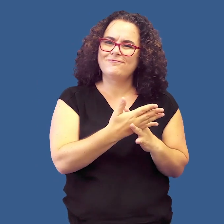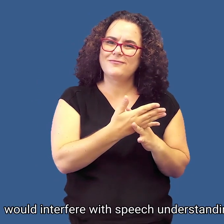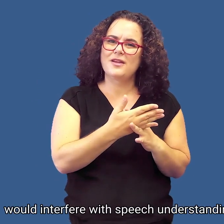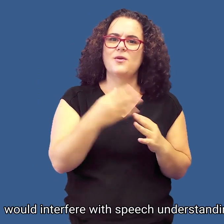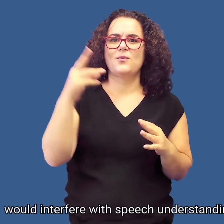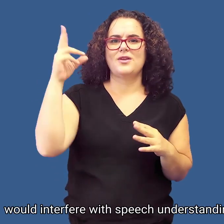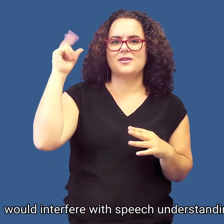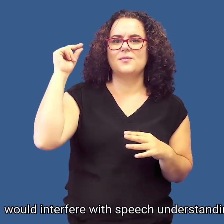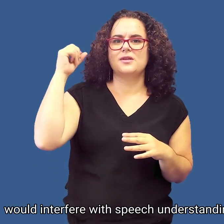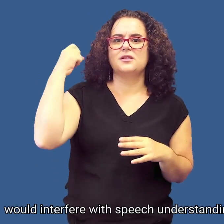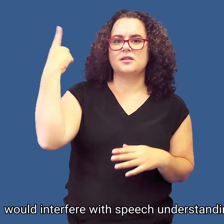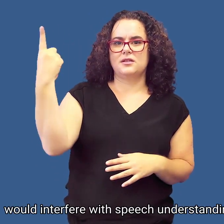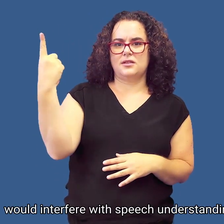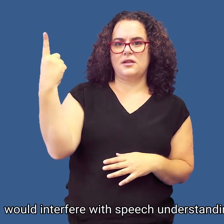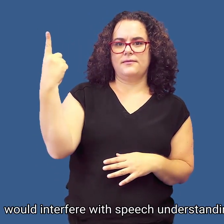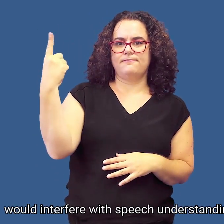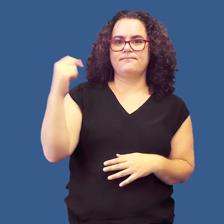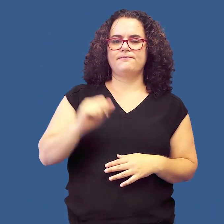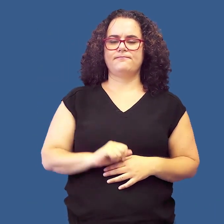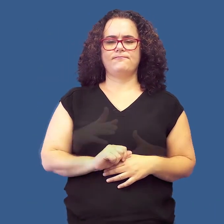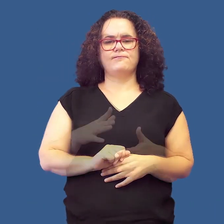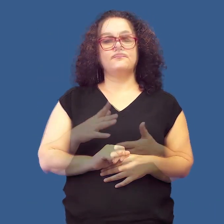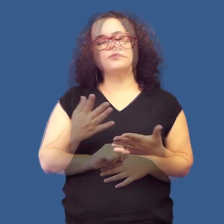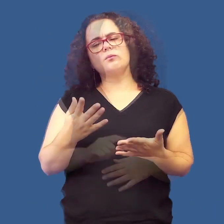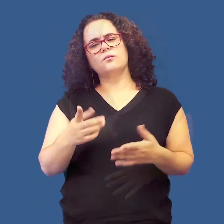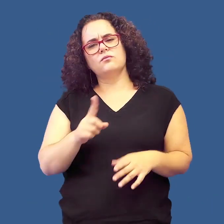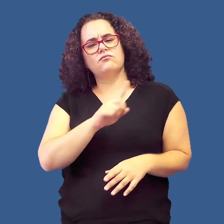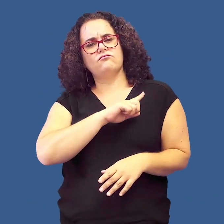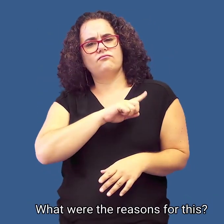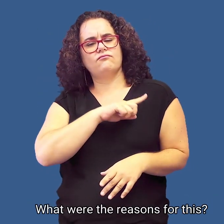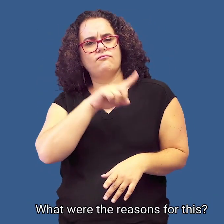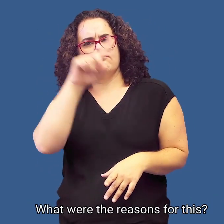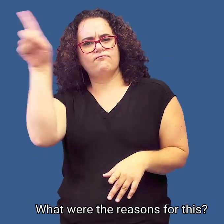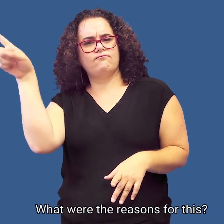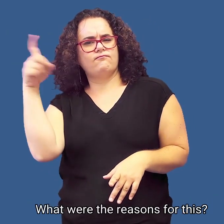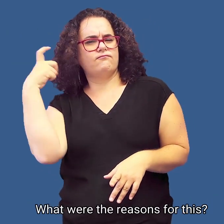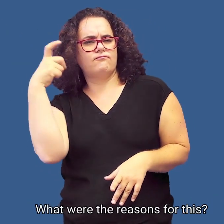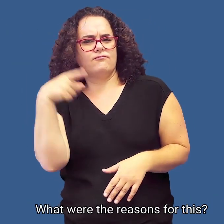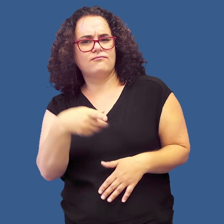would interfere with speech understanding. What were the reasons for this?